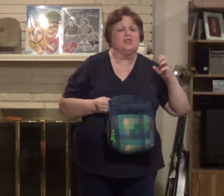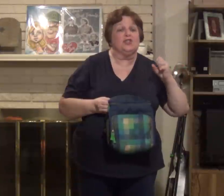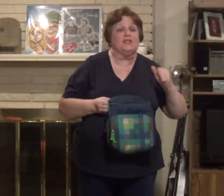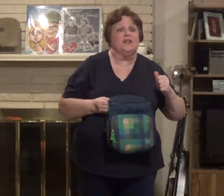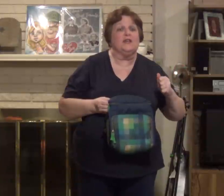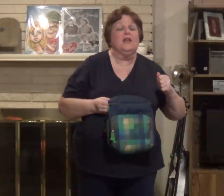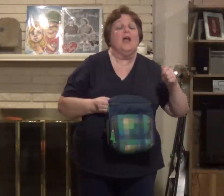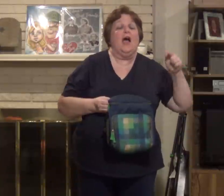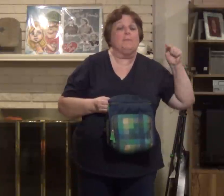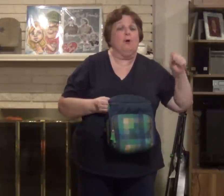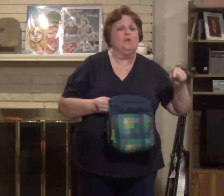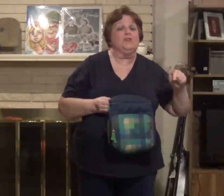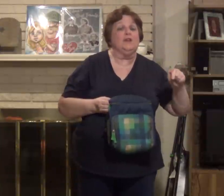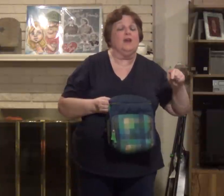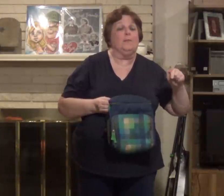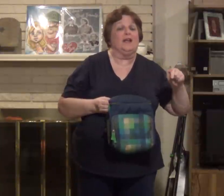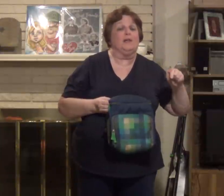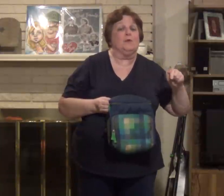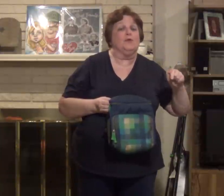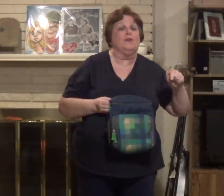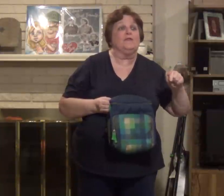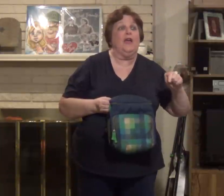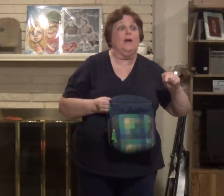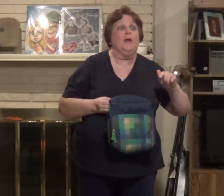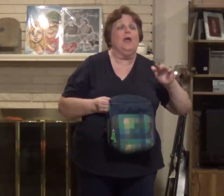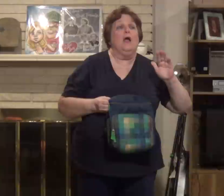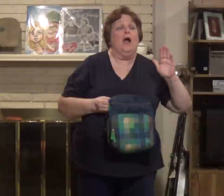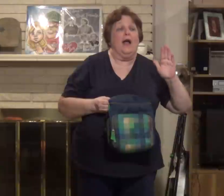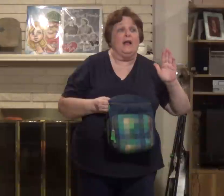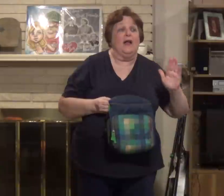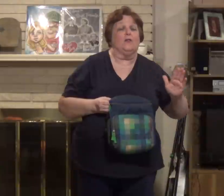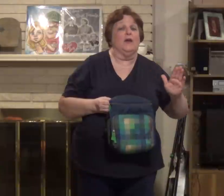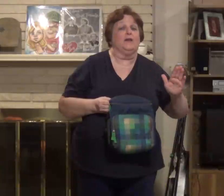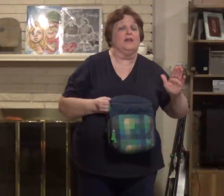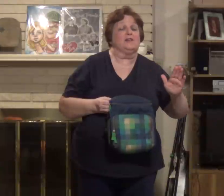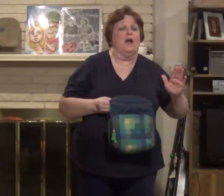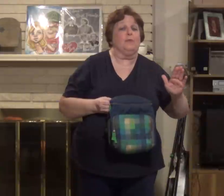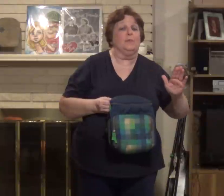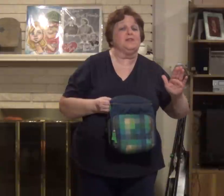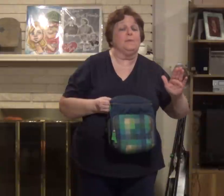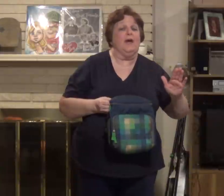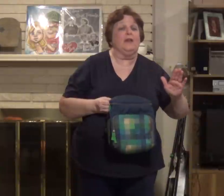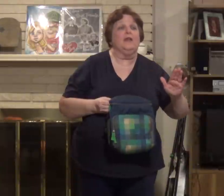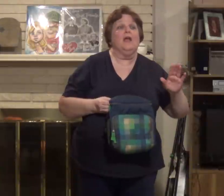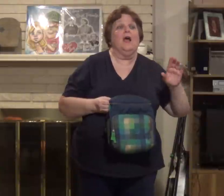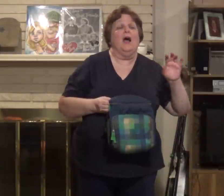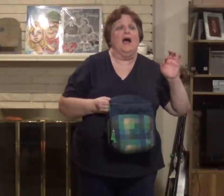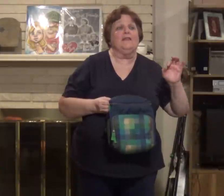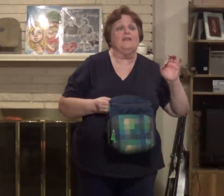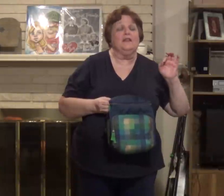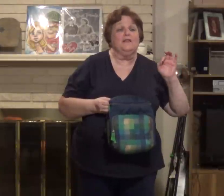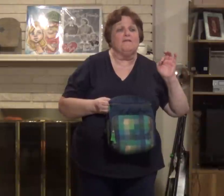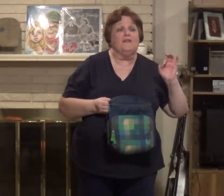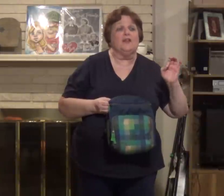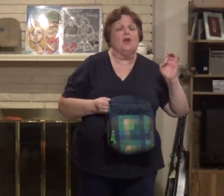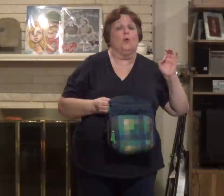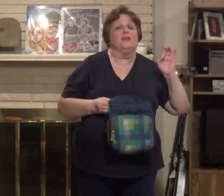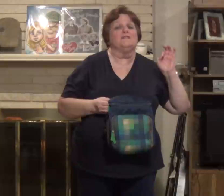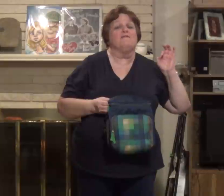she did. I posted it on my community tab. I got a lot of nice compliments about it. I think the video is